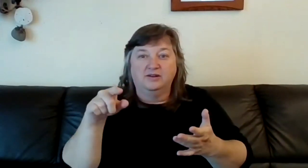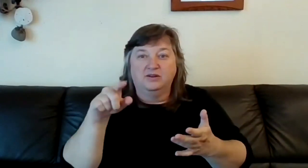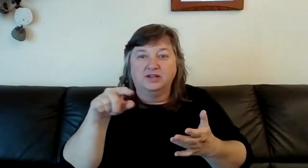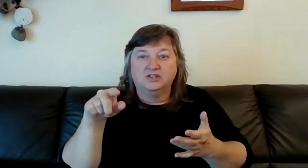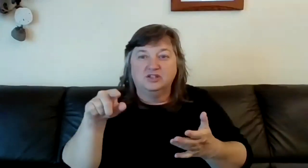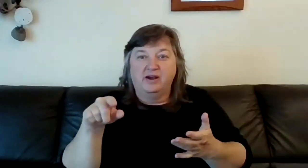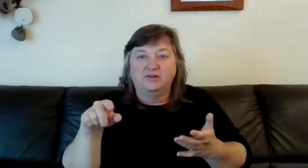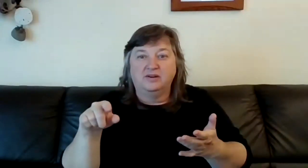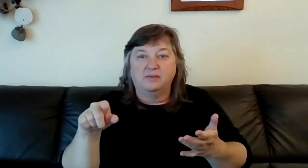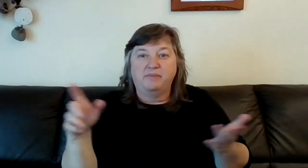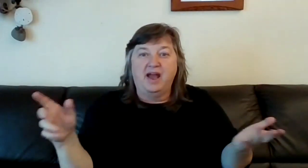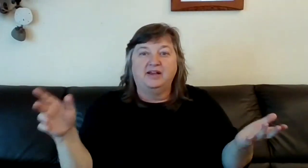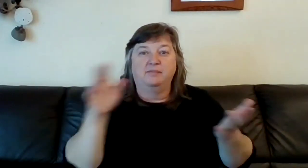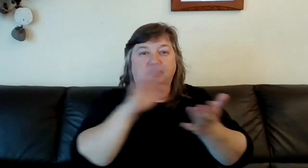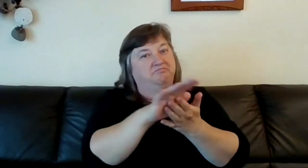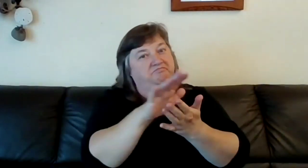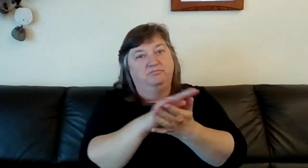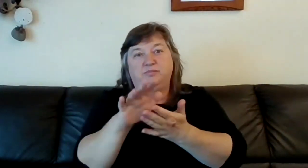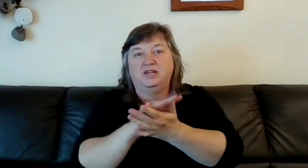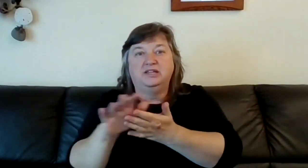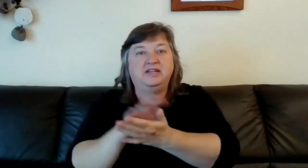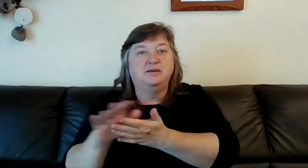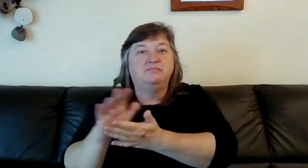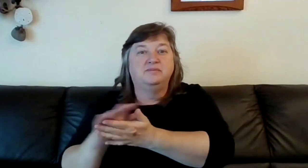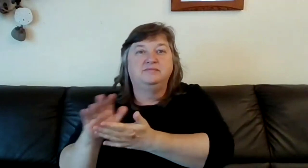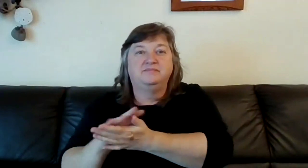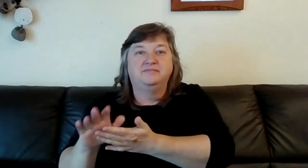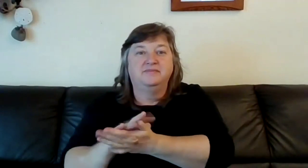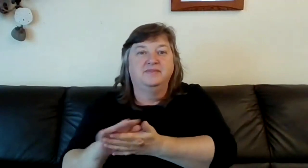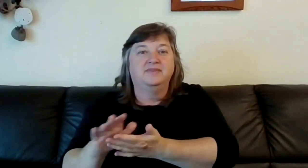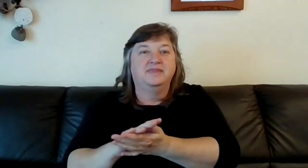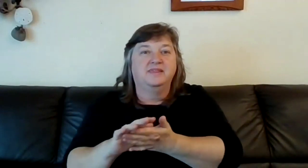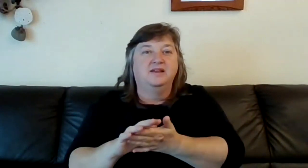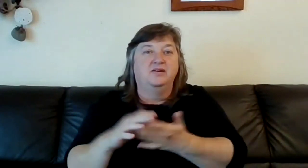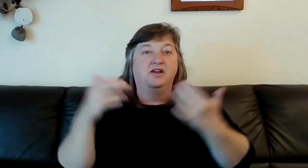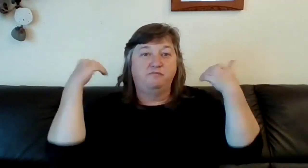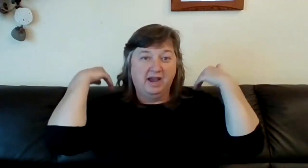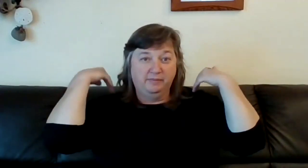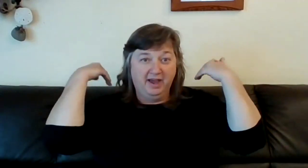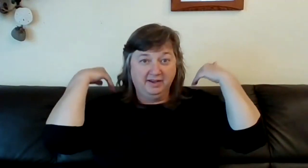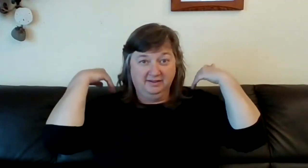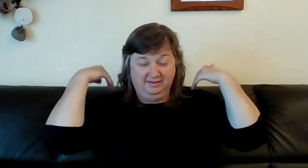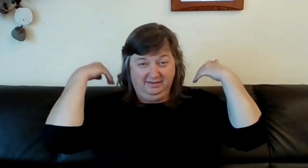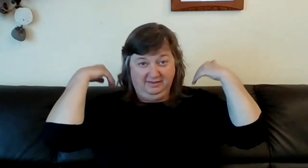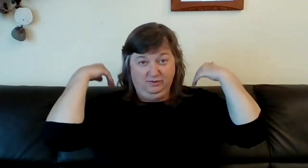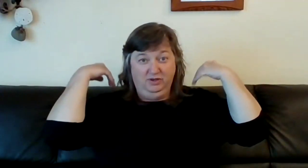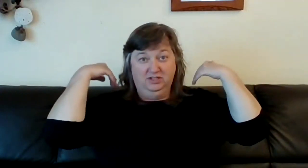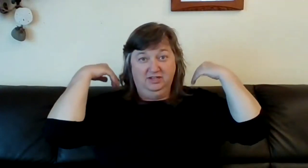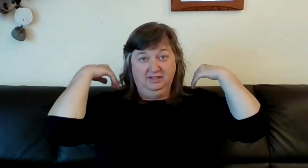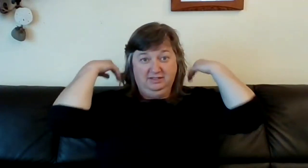question about pack up would be clean up, I have backpack, which is